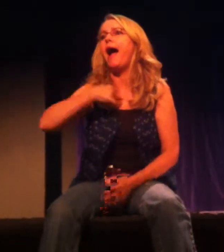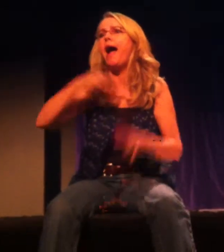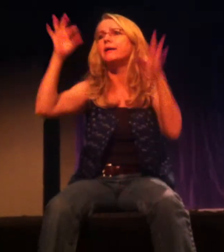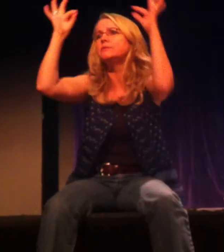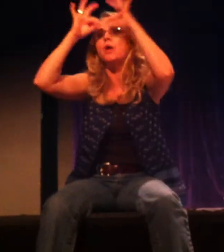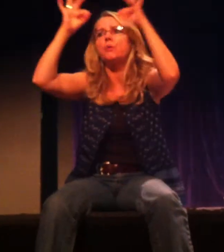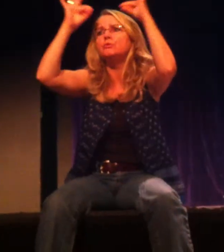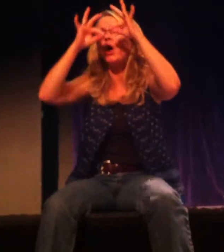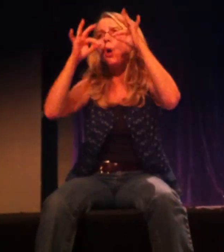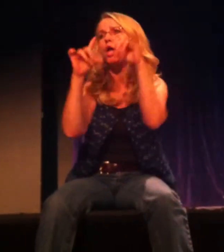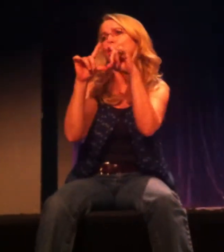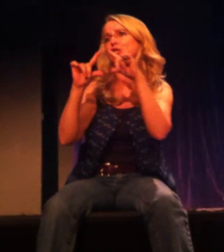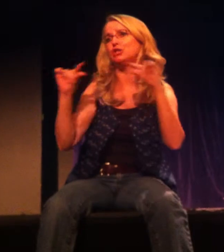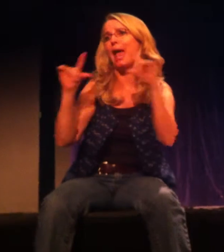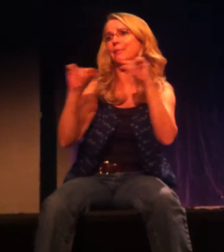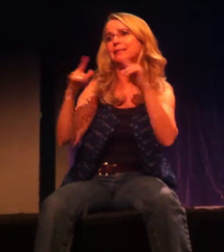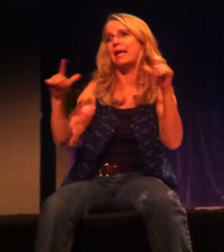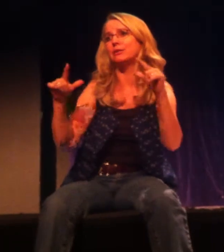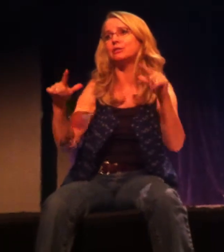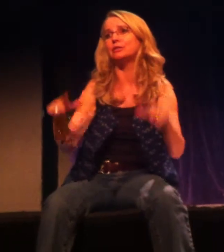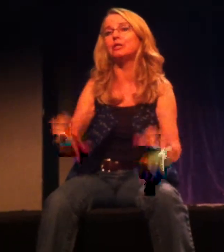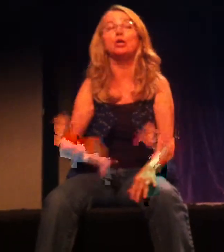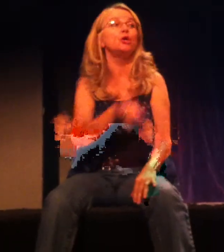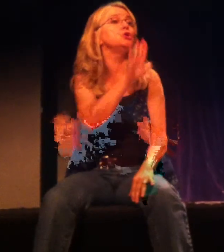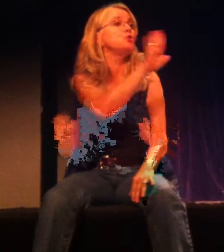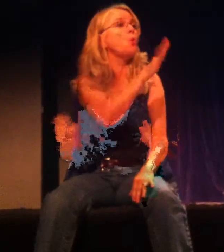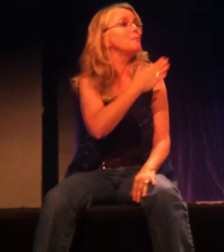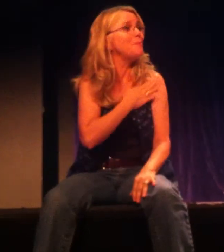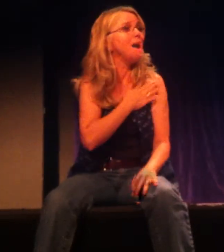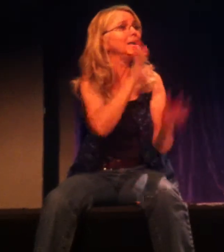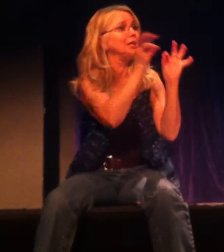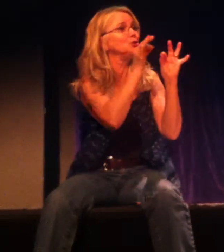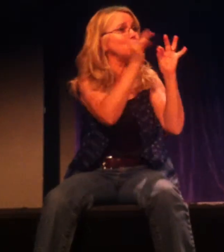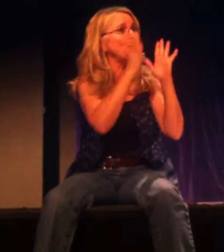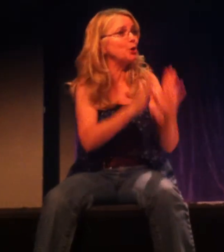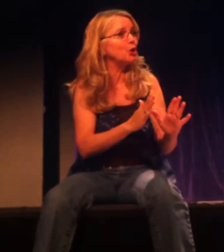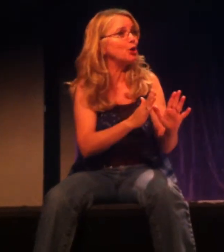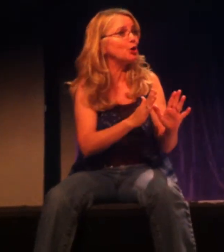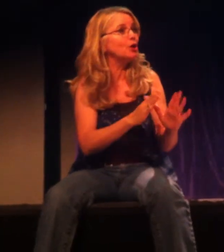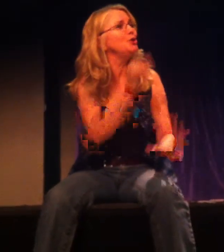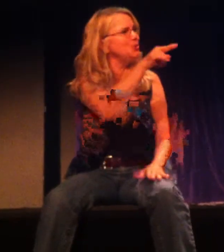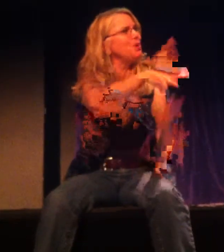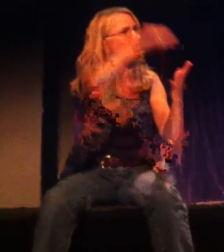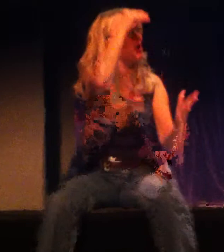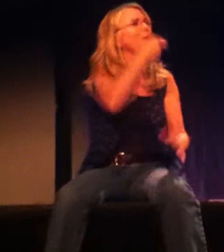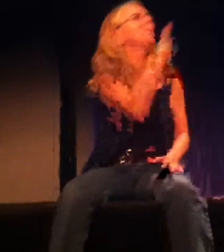Katie, you're my interpreter. You'll learn. We'll both learn.